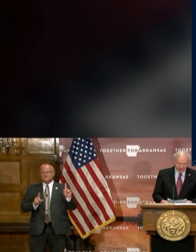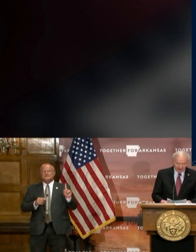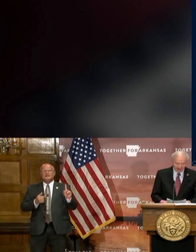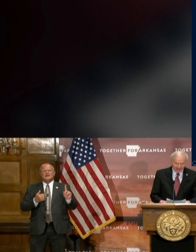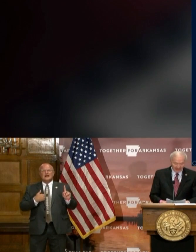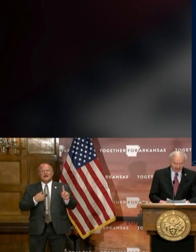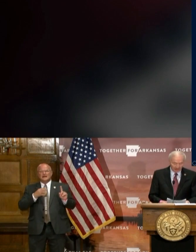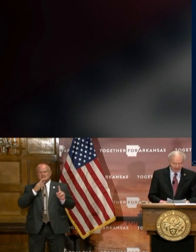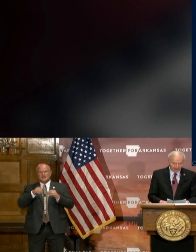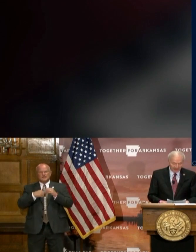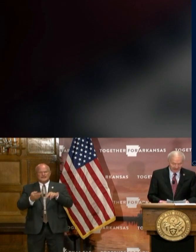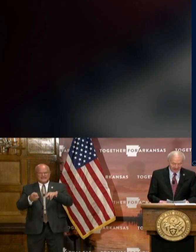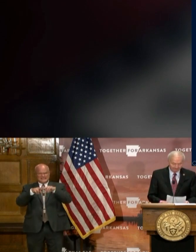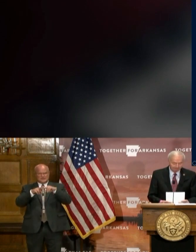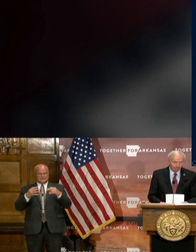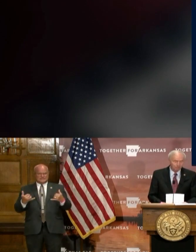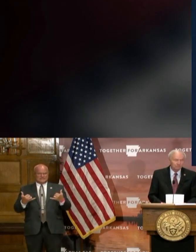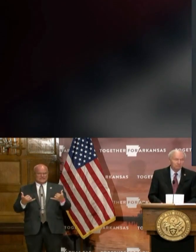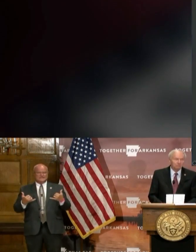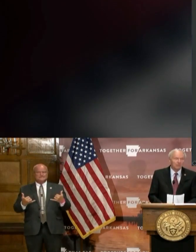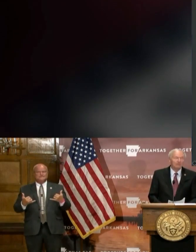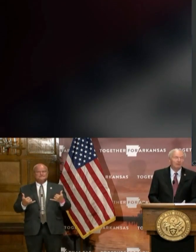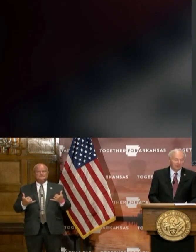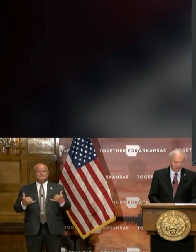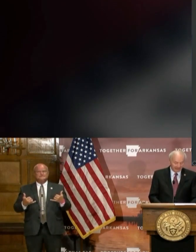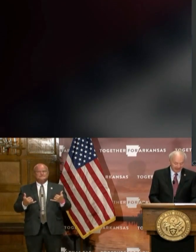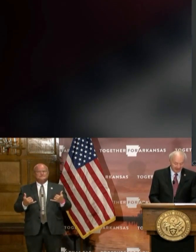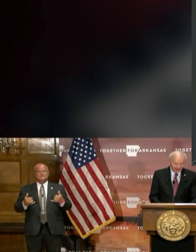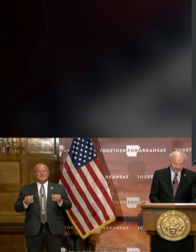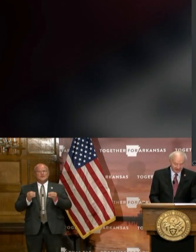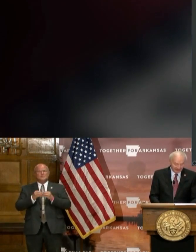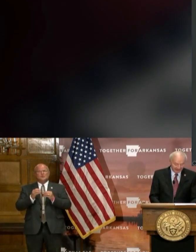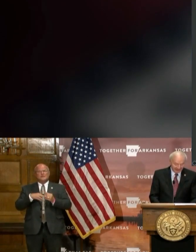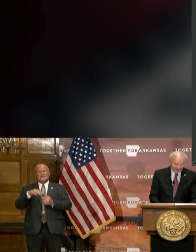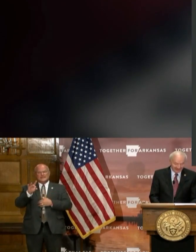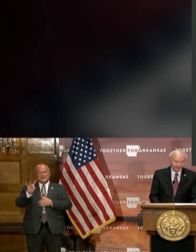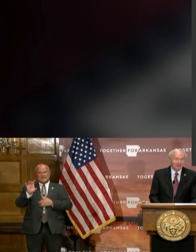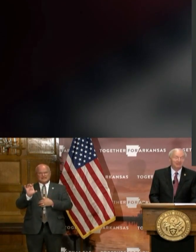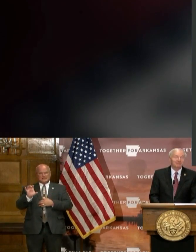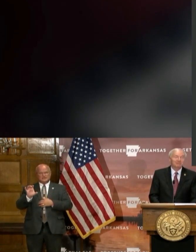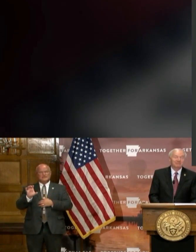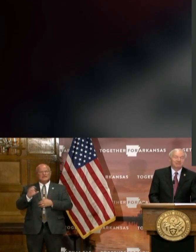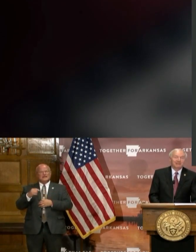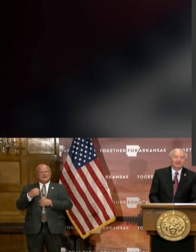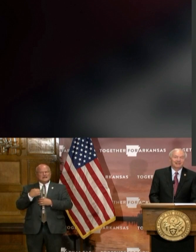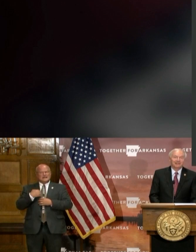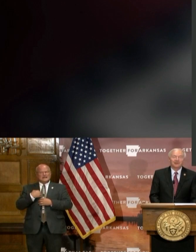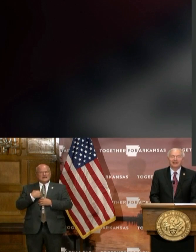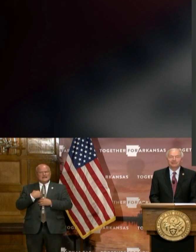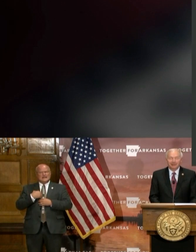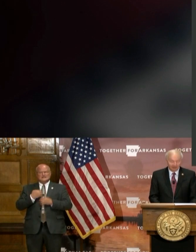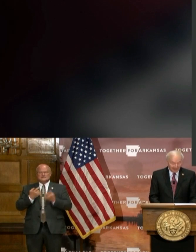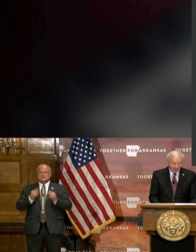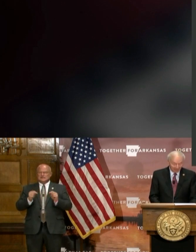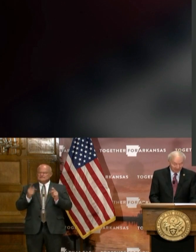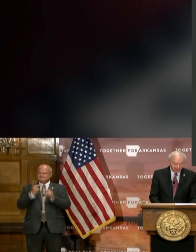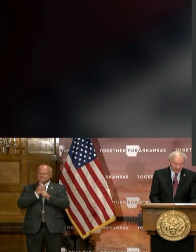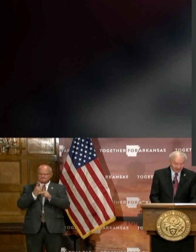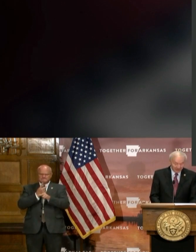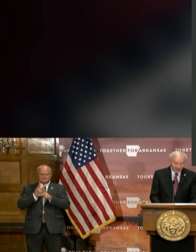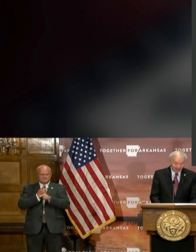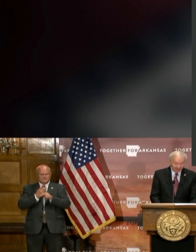about that increase today of over 800. And I was trying to figure